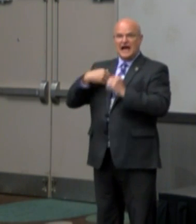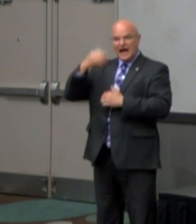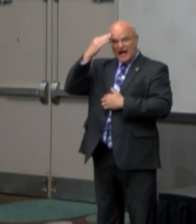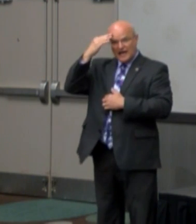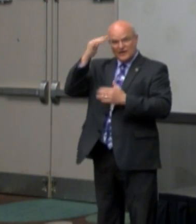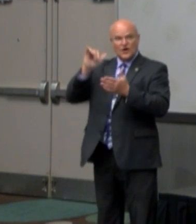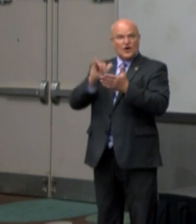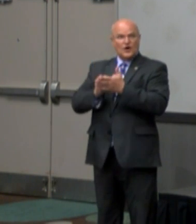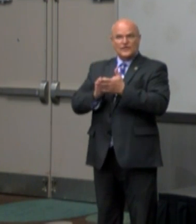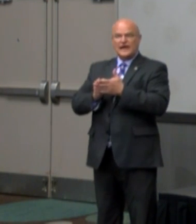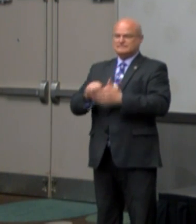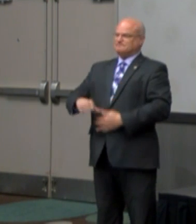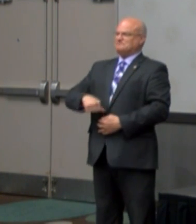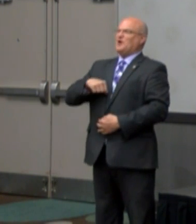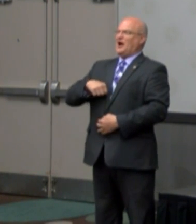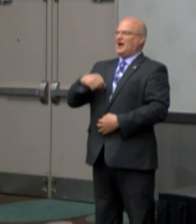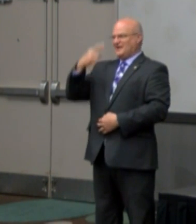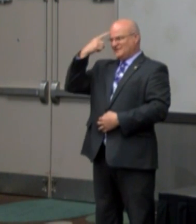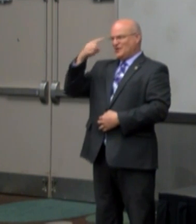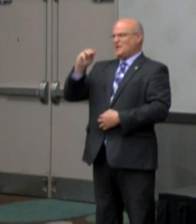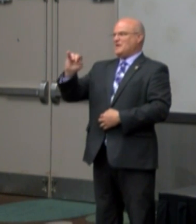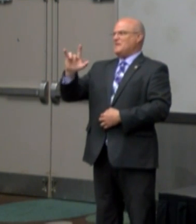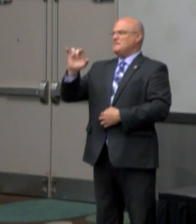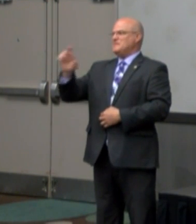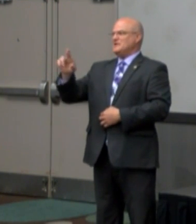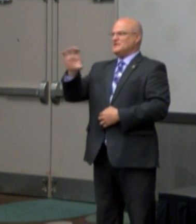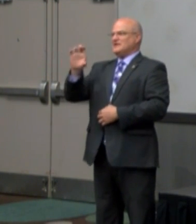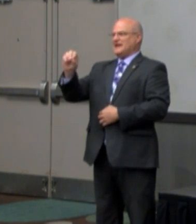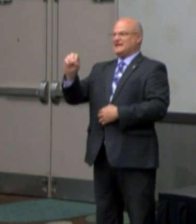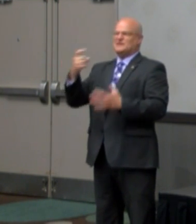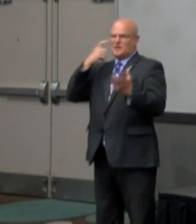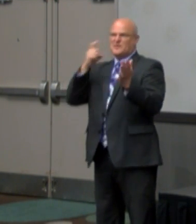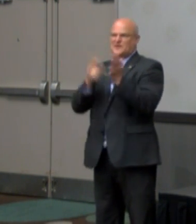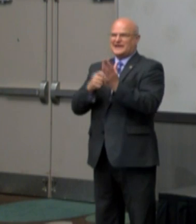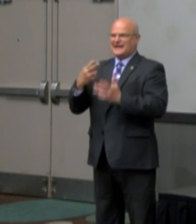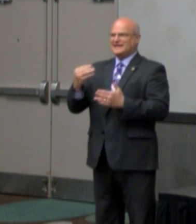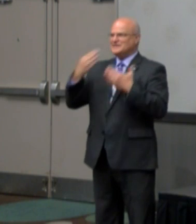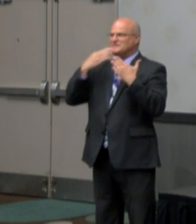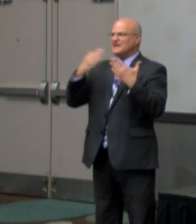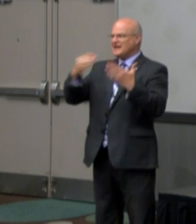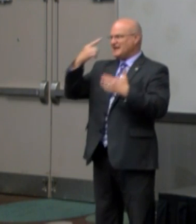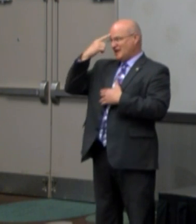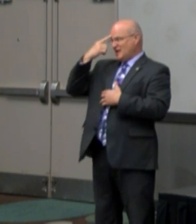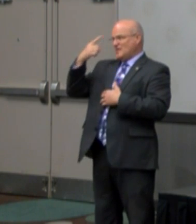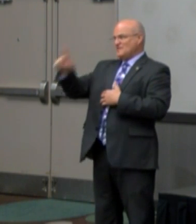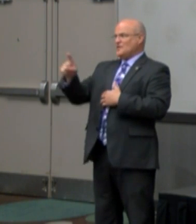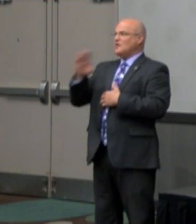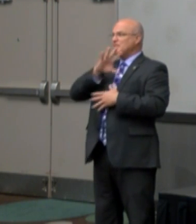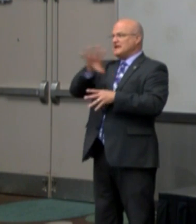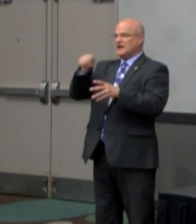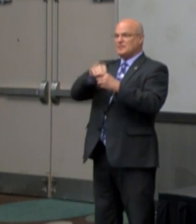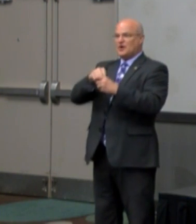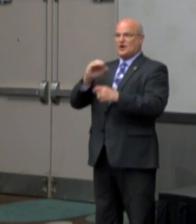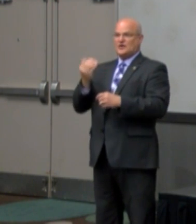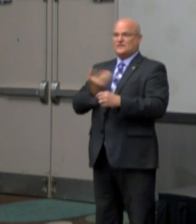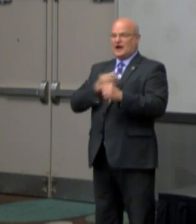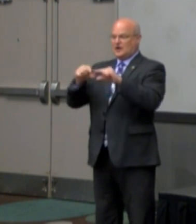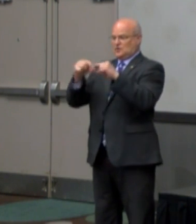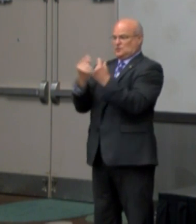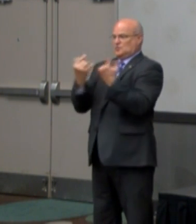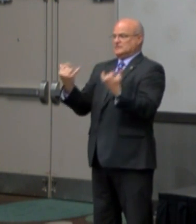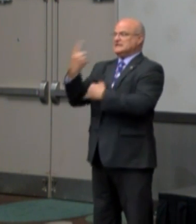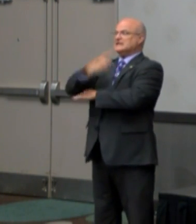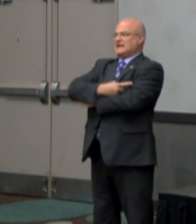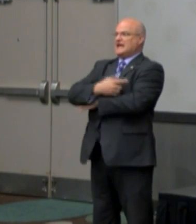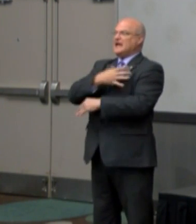that that's a source of pride for Miller County, and wanted to recognize him and thank him for being a part of our delegation today